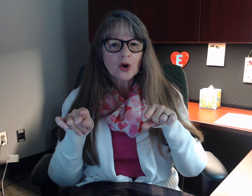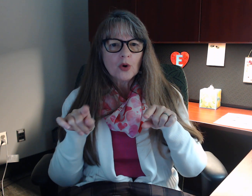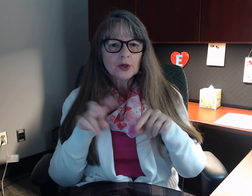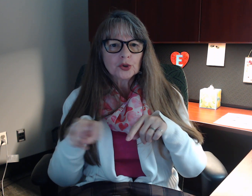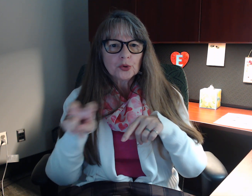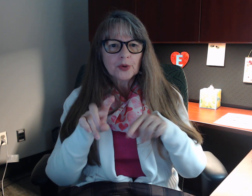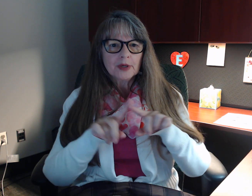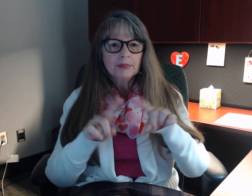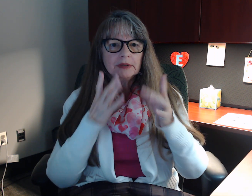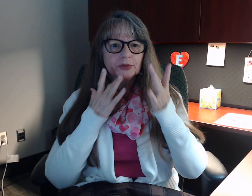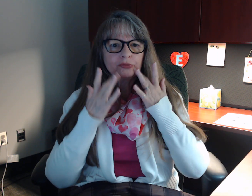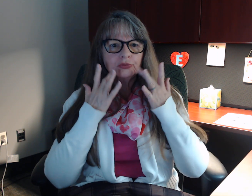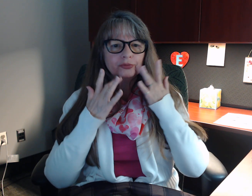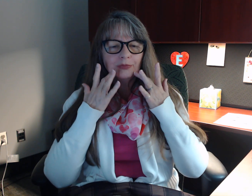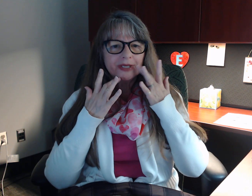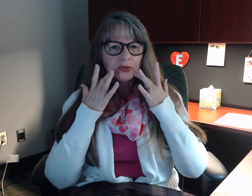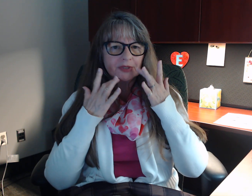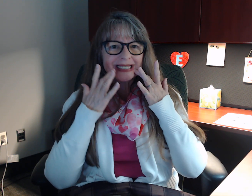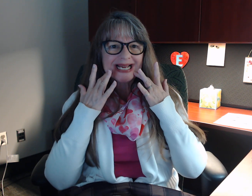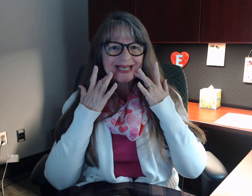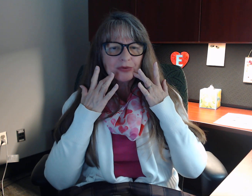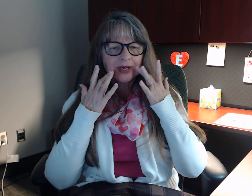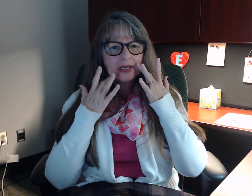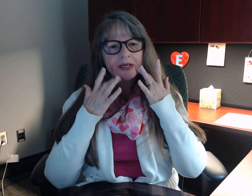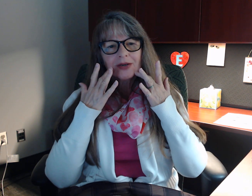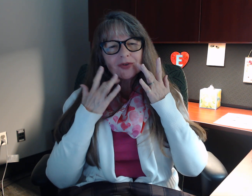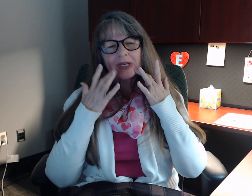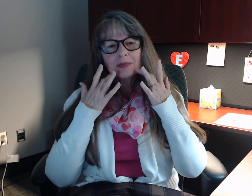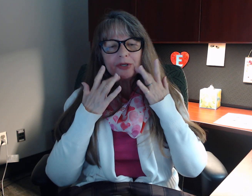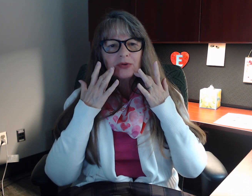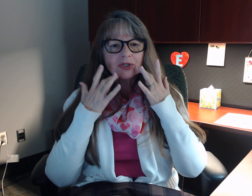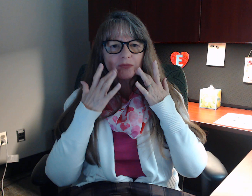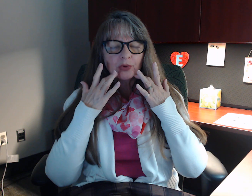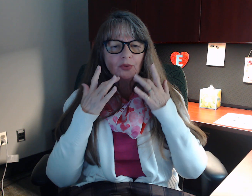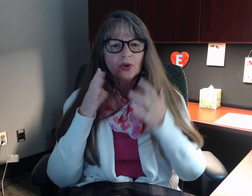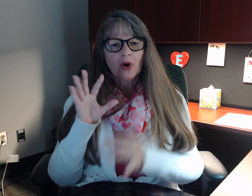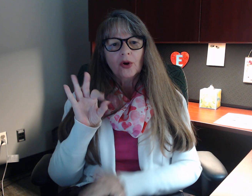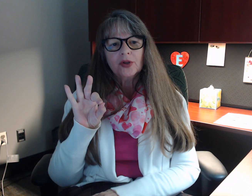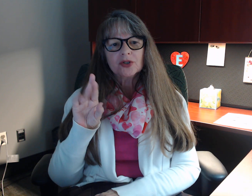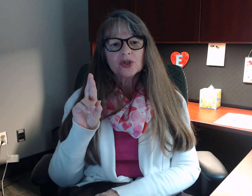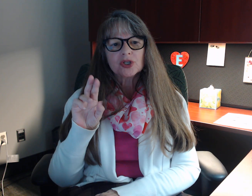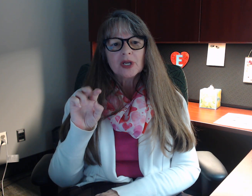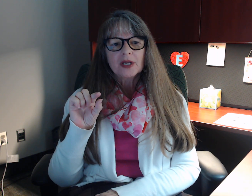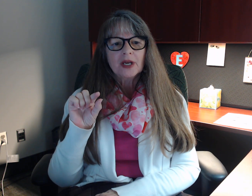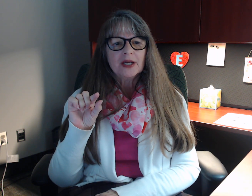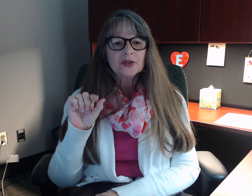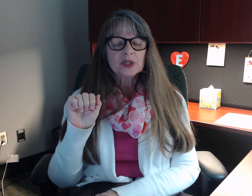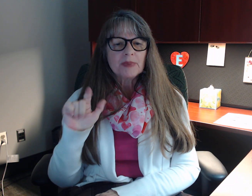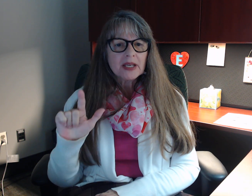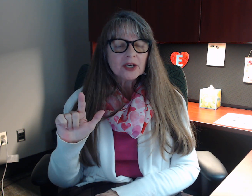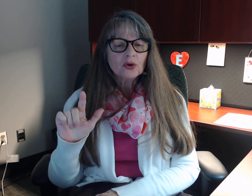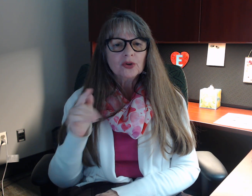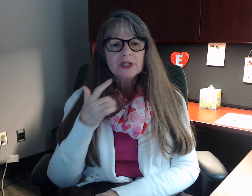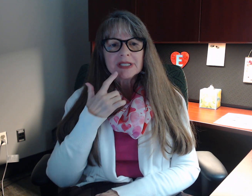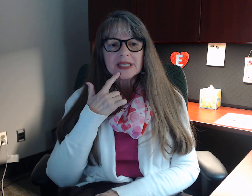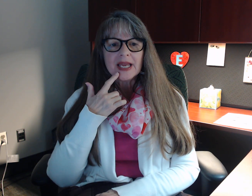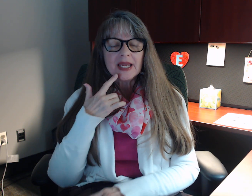on a trip, but money's really tight, right? So it can be used as frugal. Or you can just spell it, or you can say, you